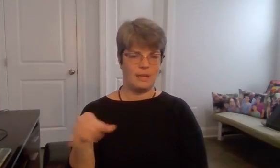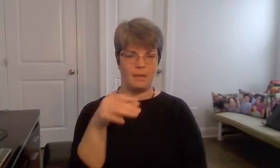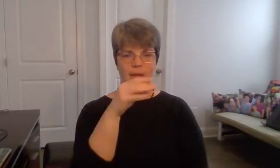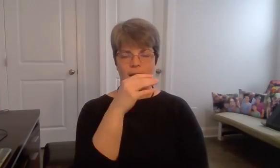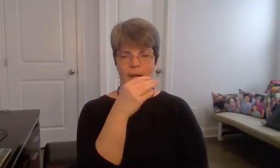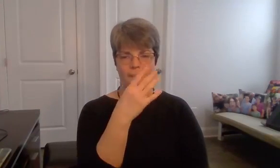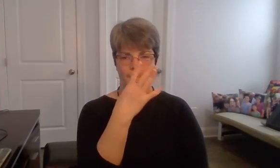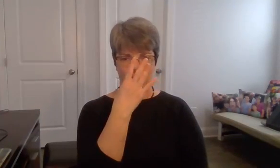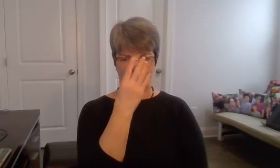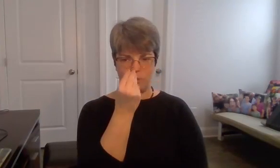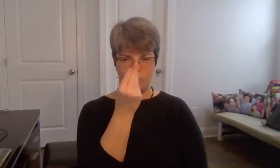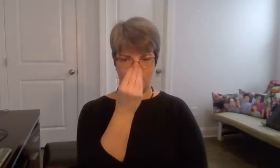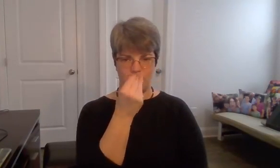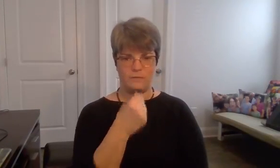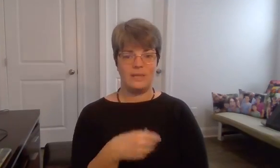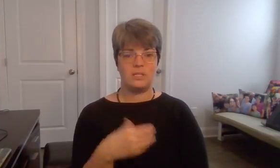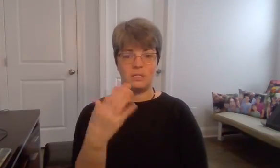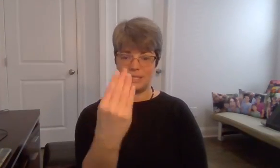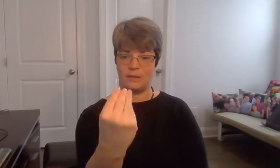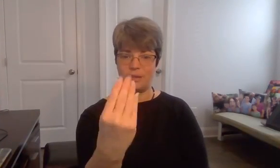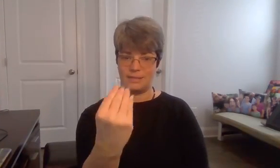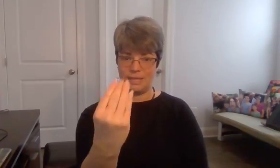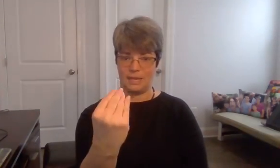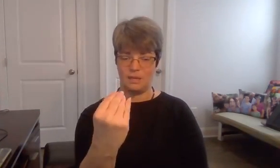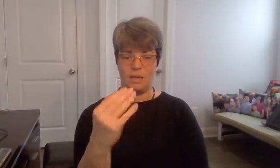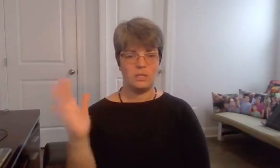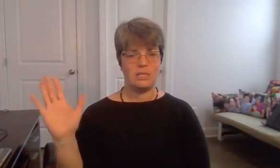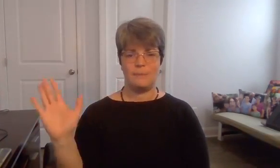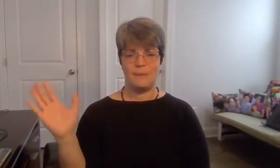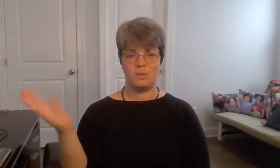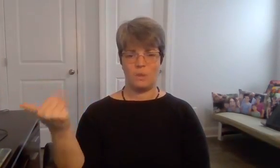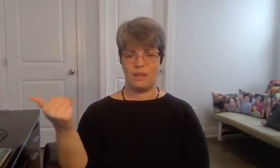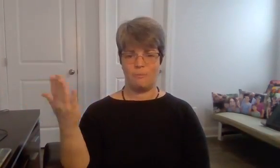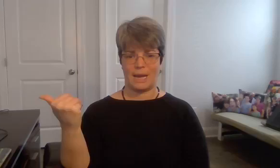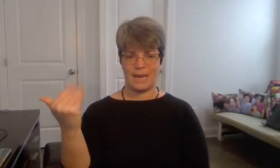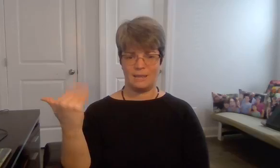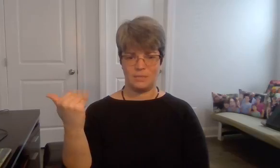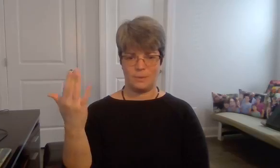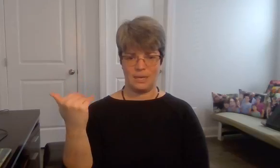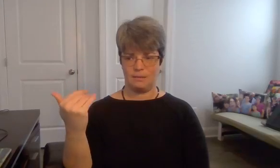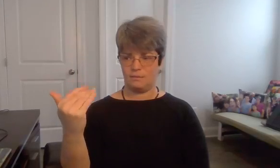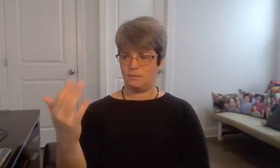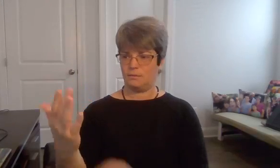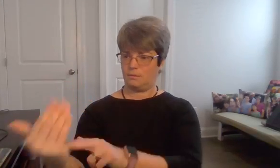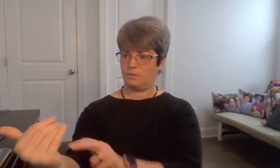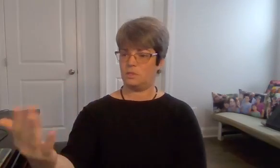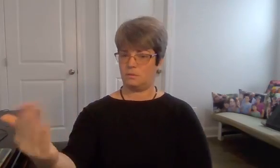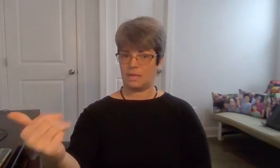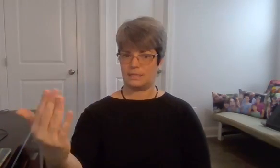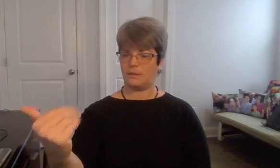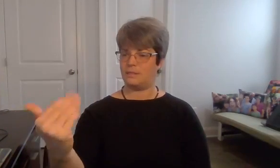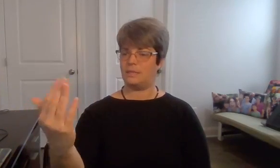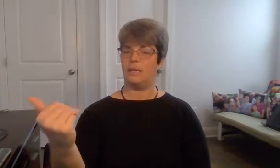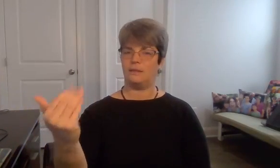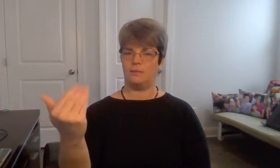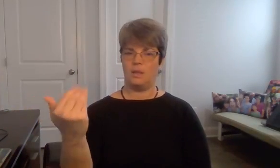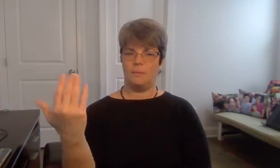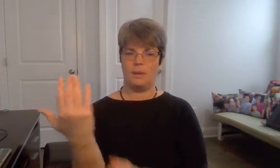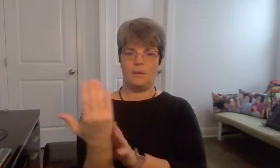But if they're doing it at their face, it's because that's how they see it. Just like babies wave by this way, because that's how they see it. But in